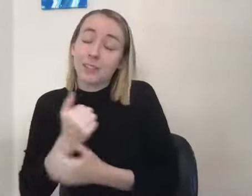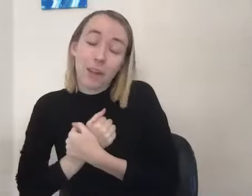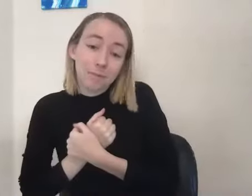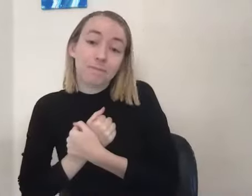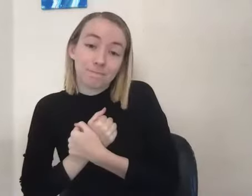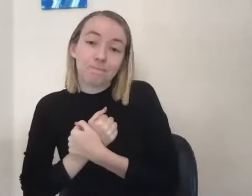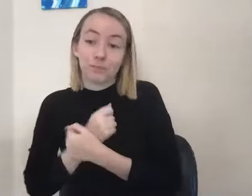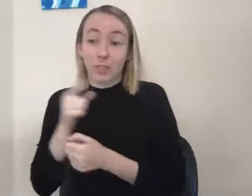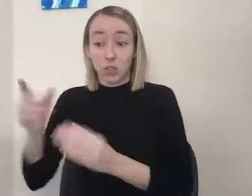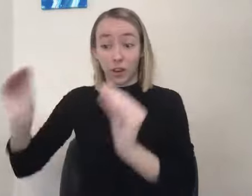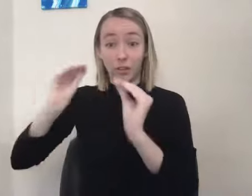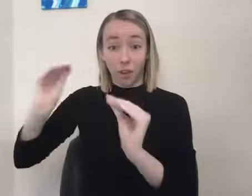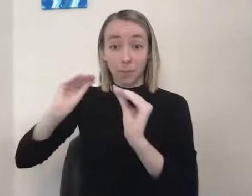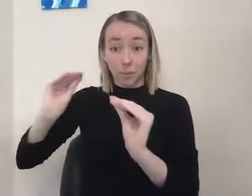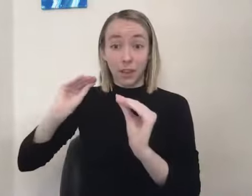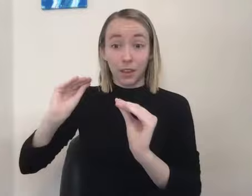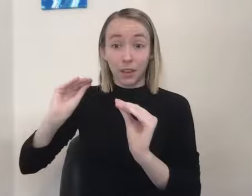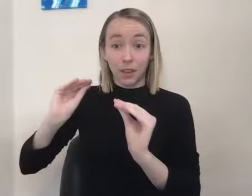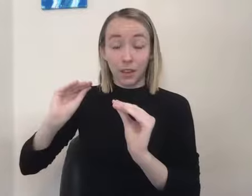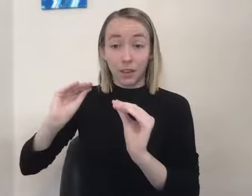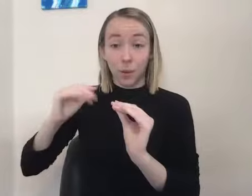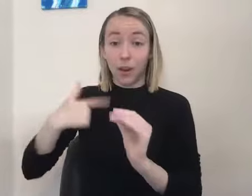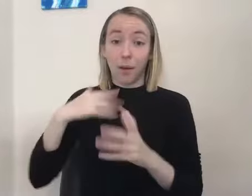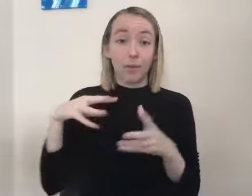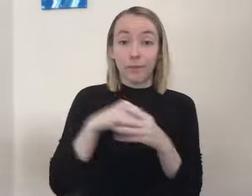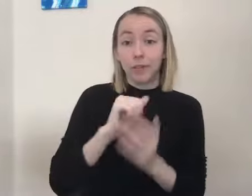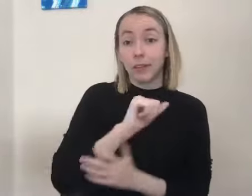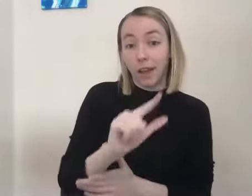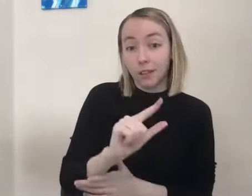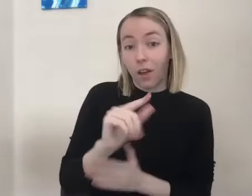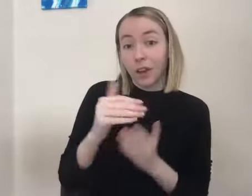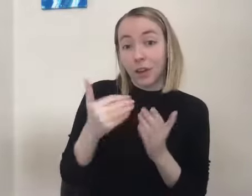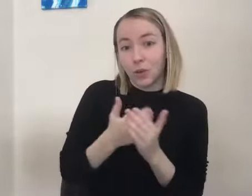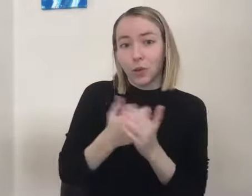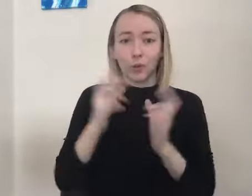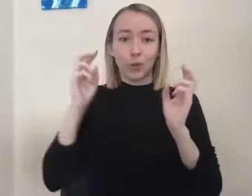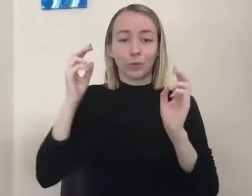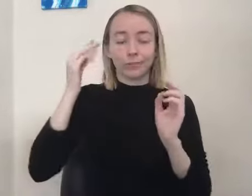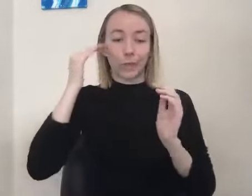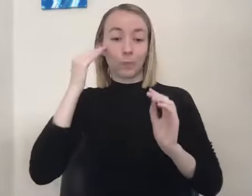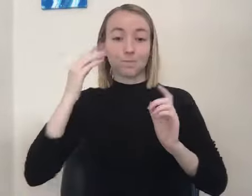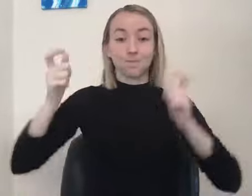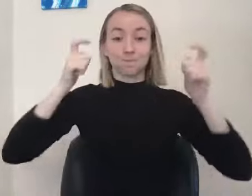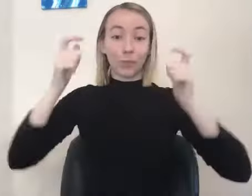granddaughter, and I've got a fabulous relationship with my 50-year-old daughter, you know, who I love dearly. Love